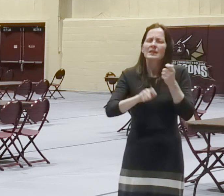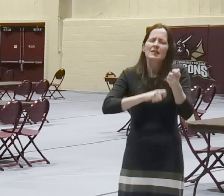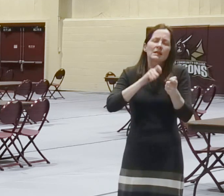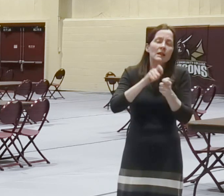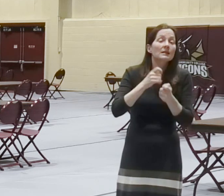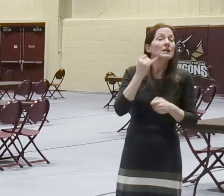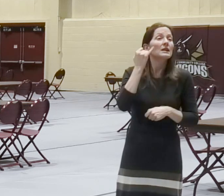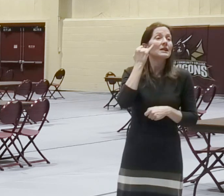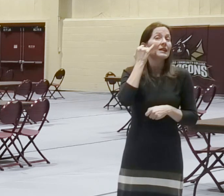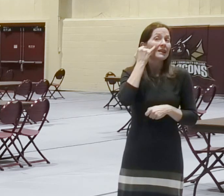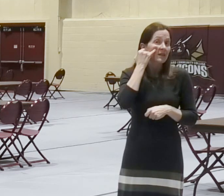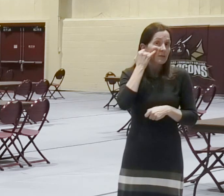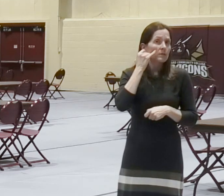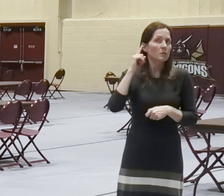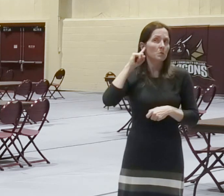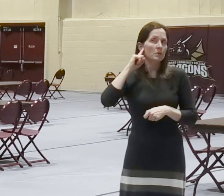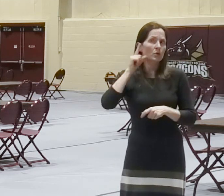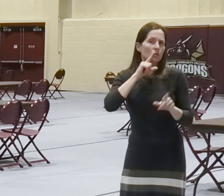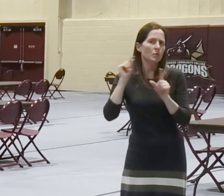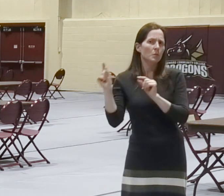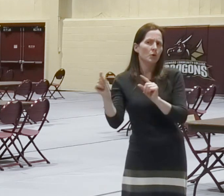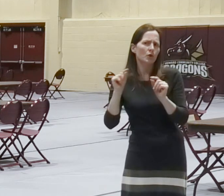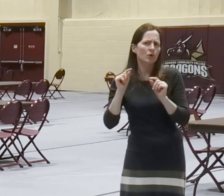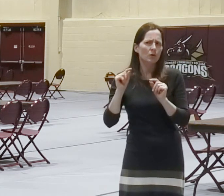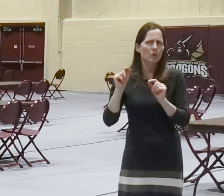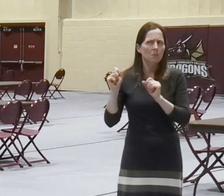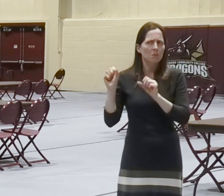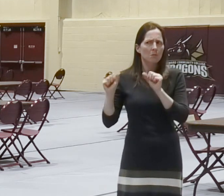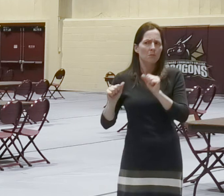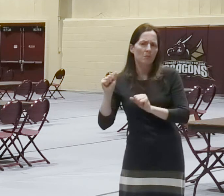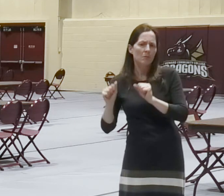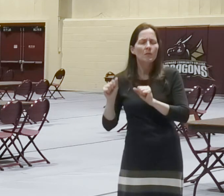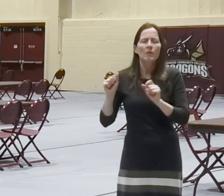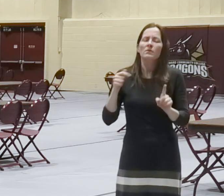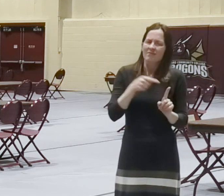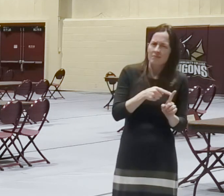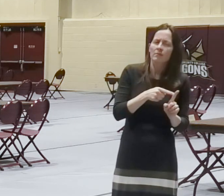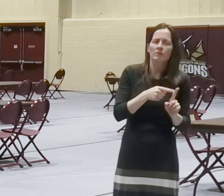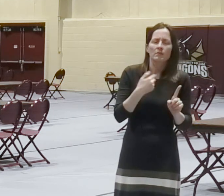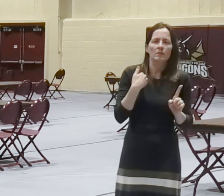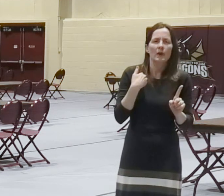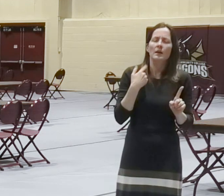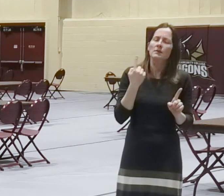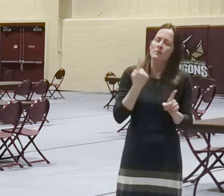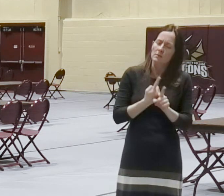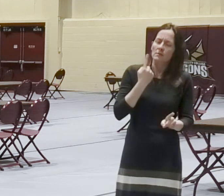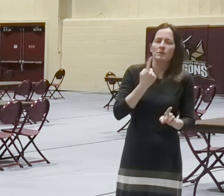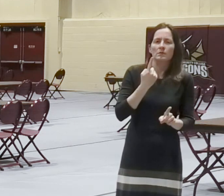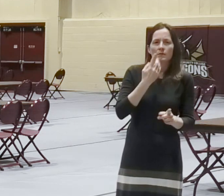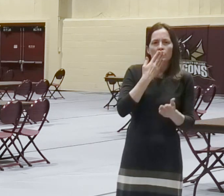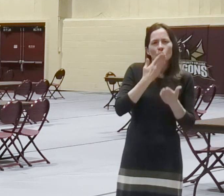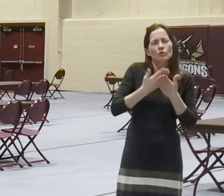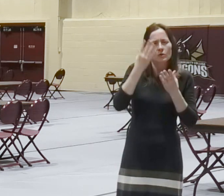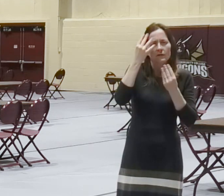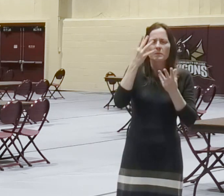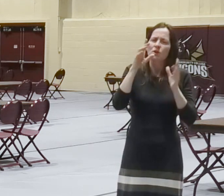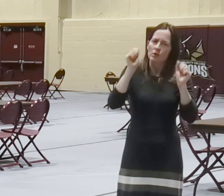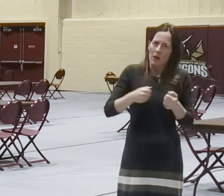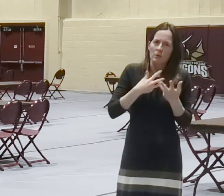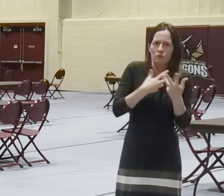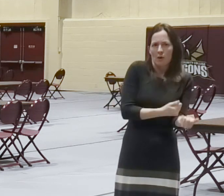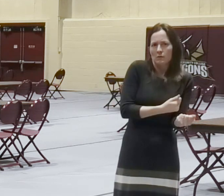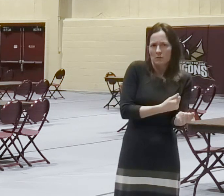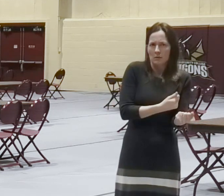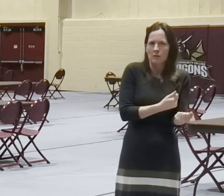rumors about its safety and help to alleviate any fears that you may have, and we can